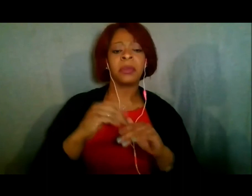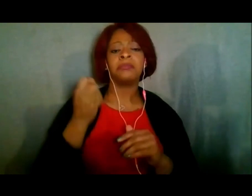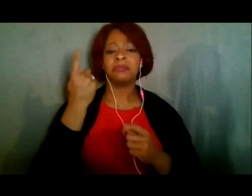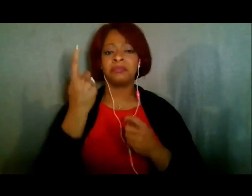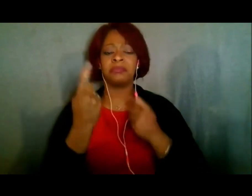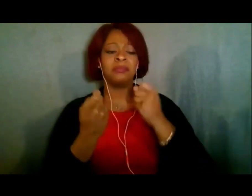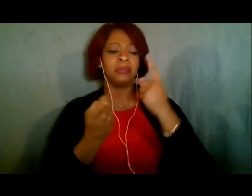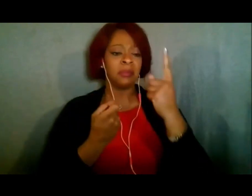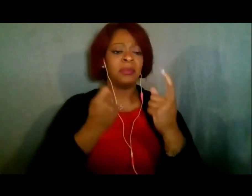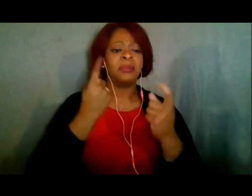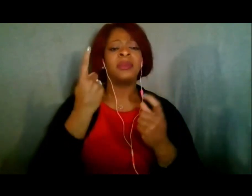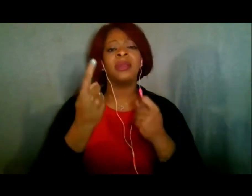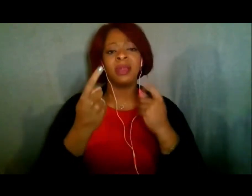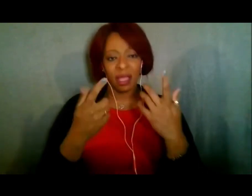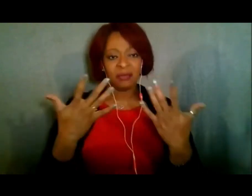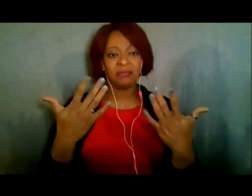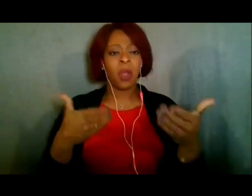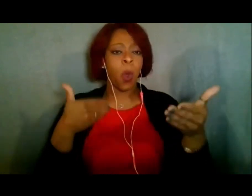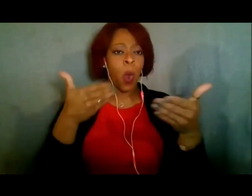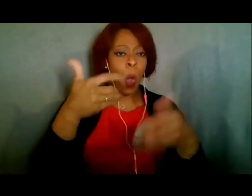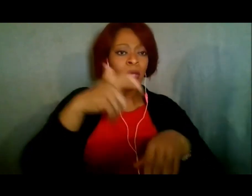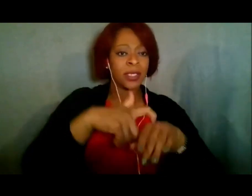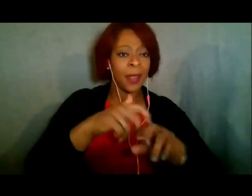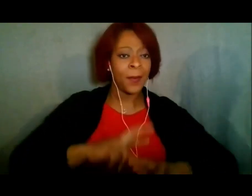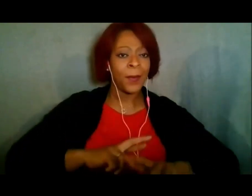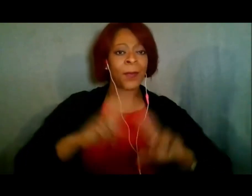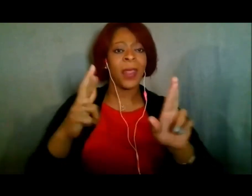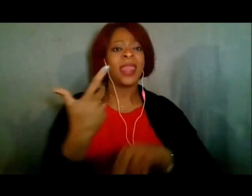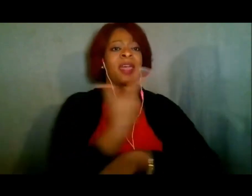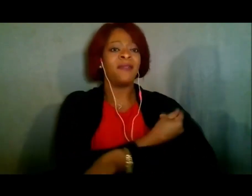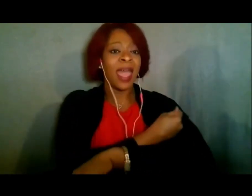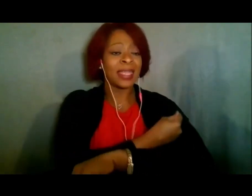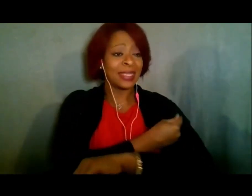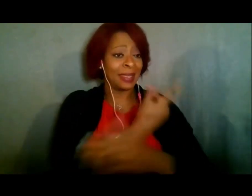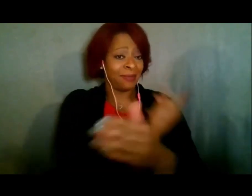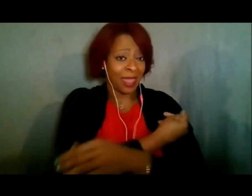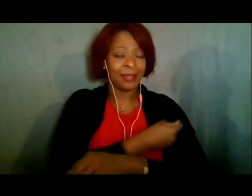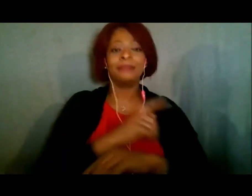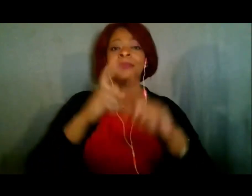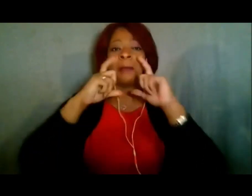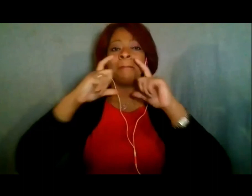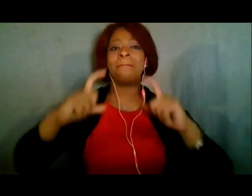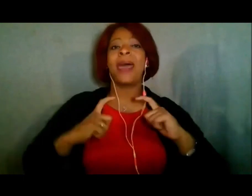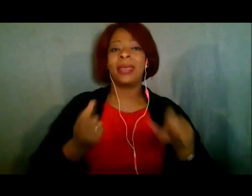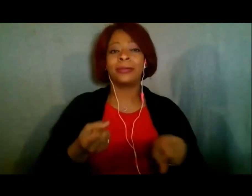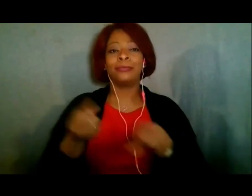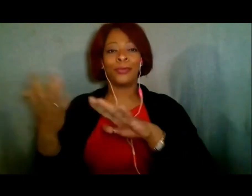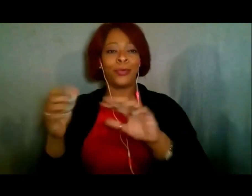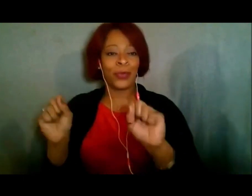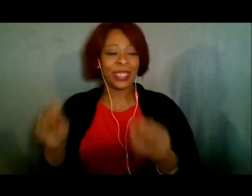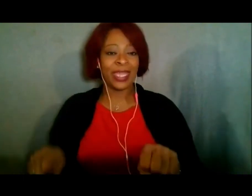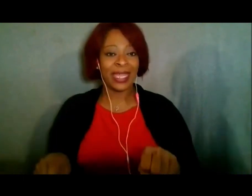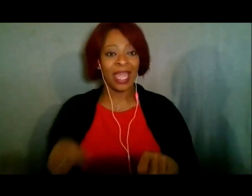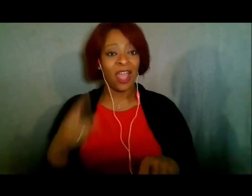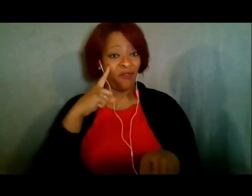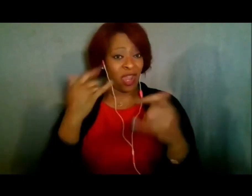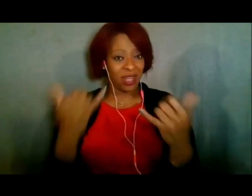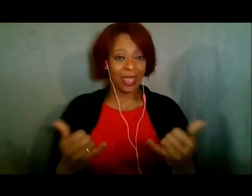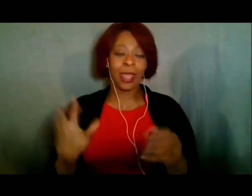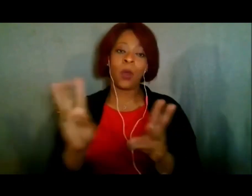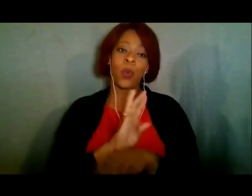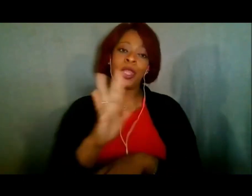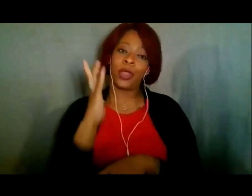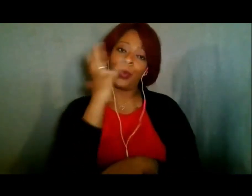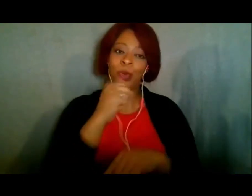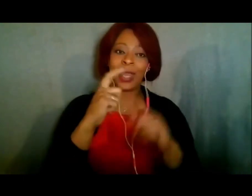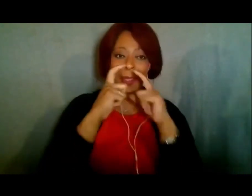vaccine, we can move closer to that time period where we can ditch the masks. until then, you have to wear your pretty mask. You